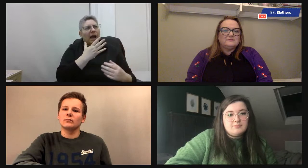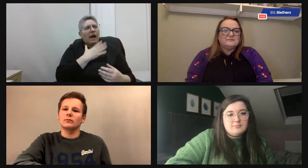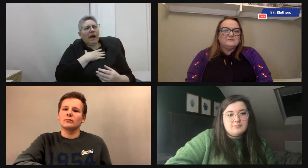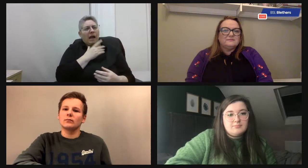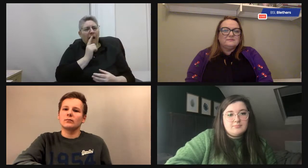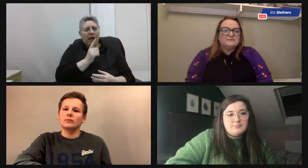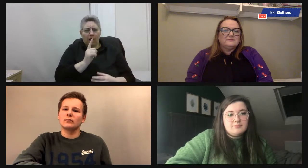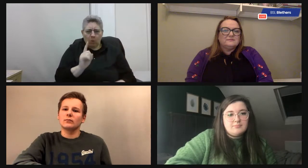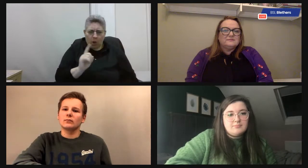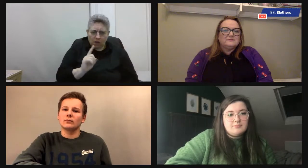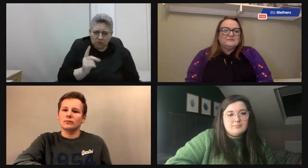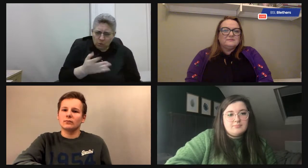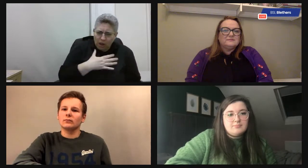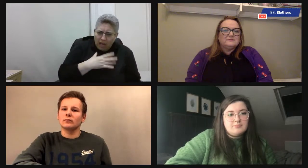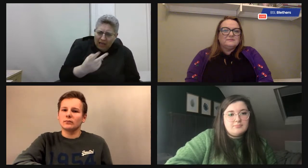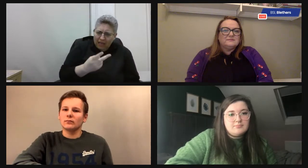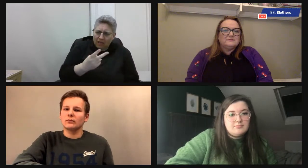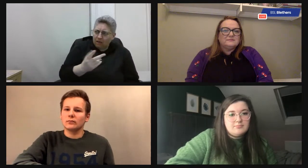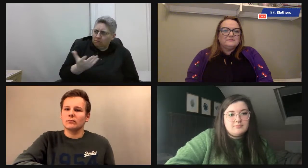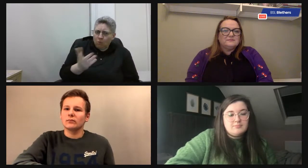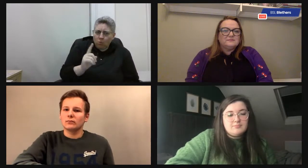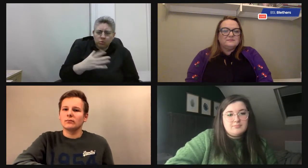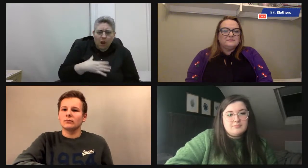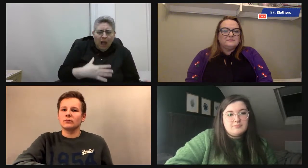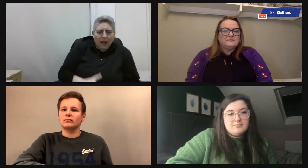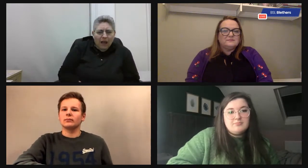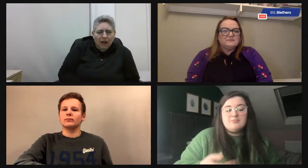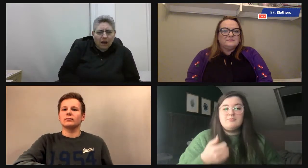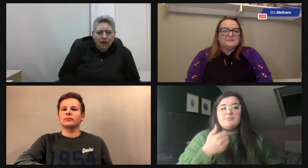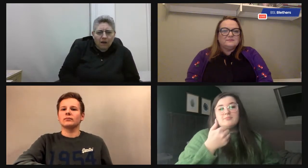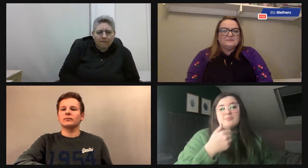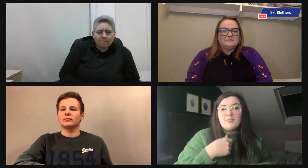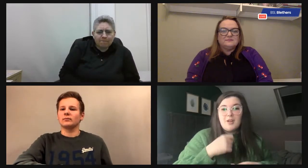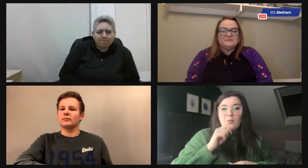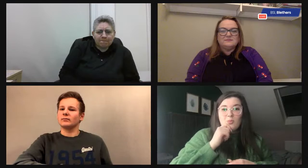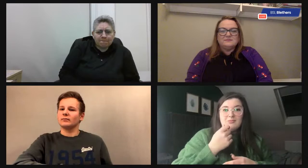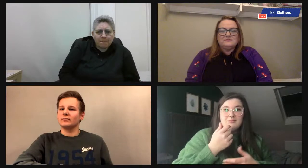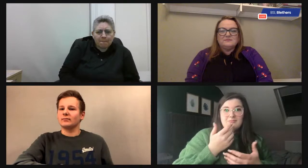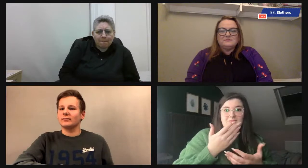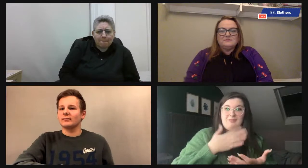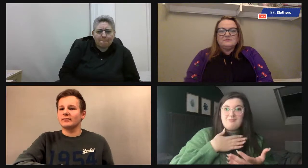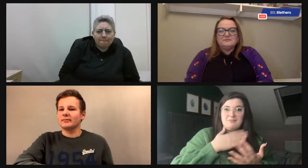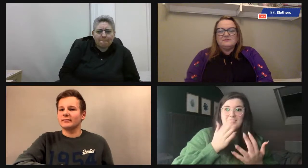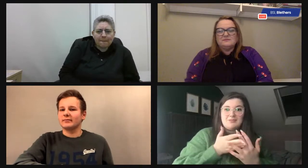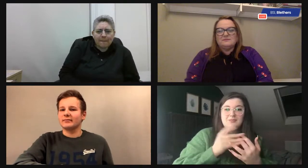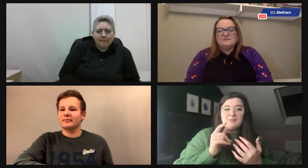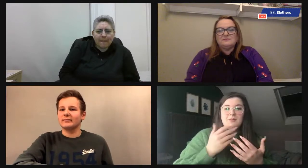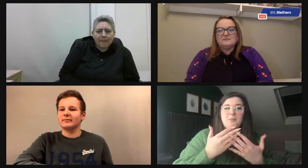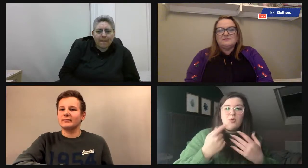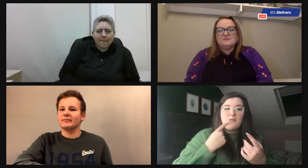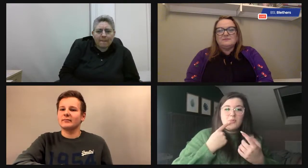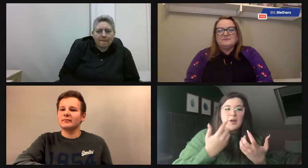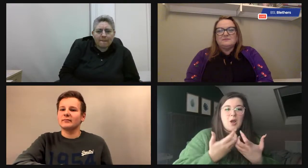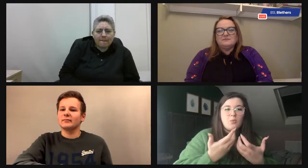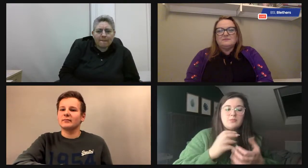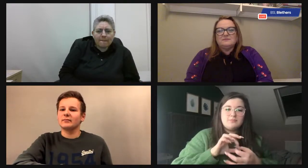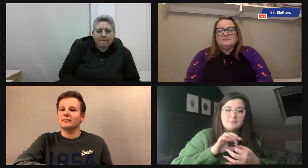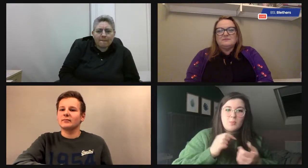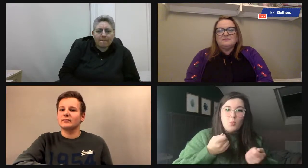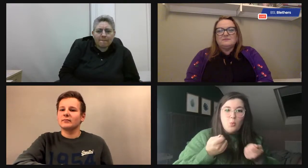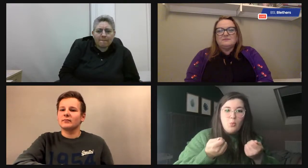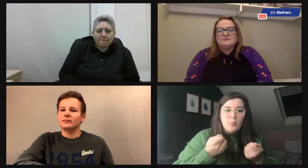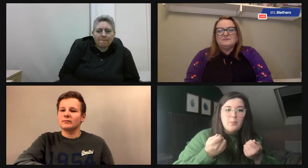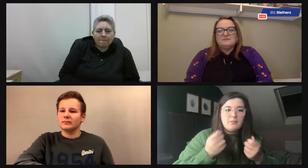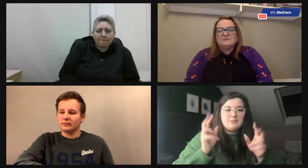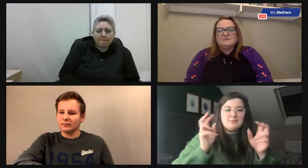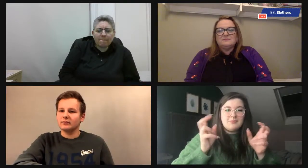would you like to see to help you access some of the resources that are around in the hearing world? Yeah, I would